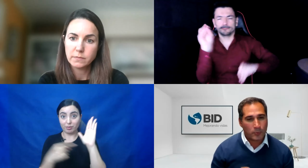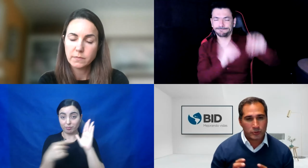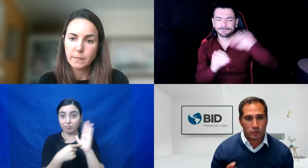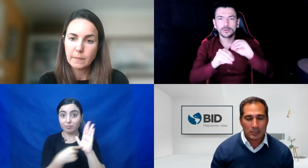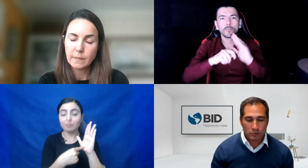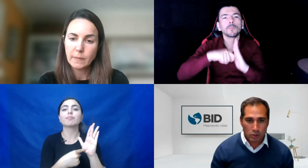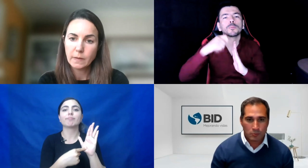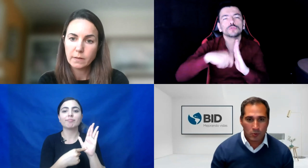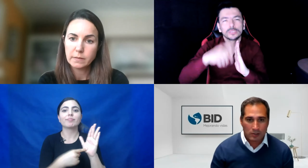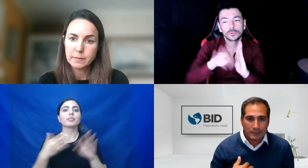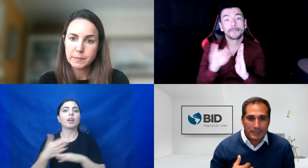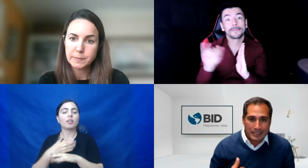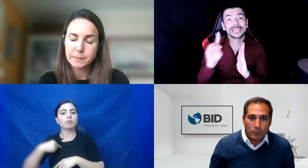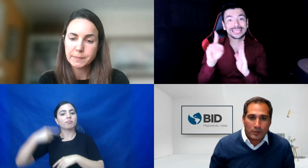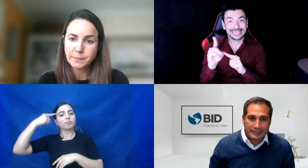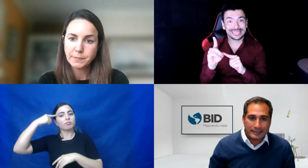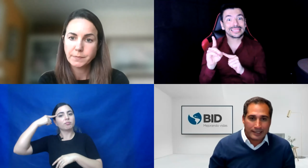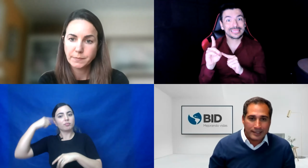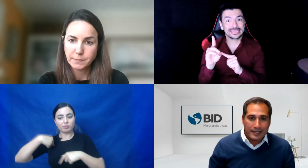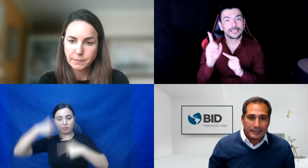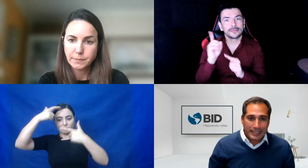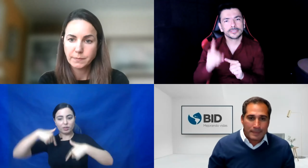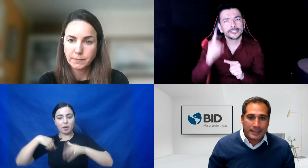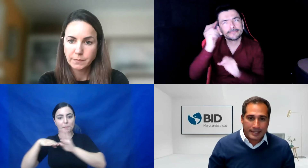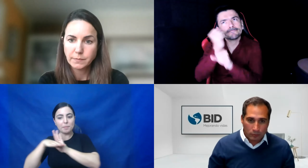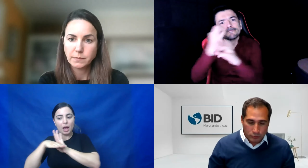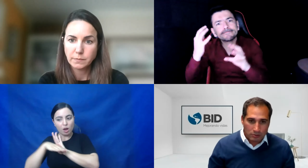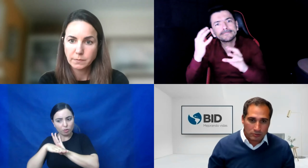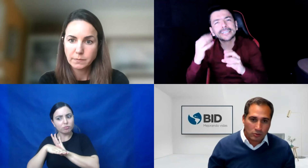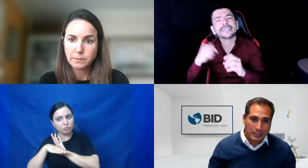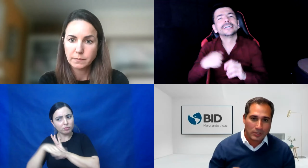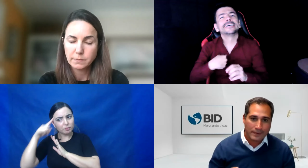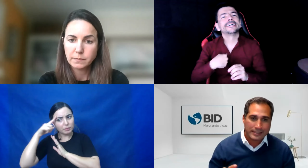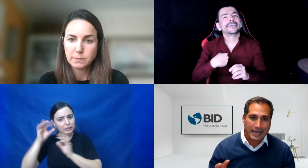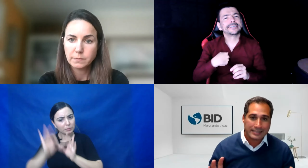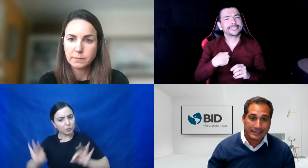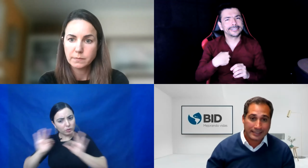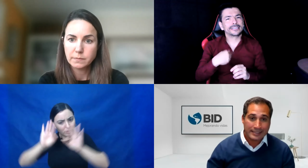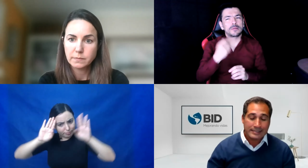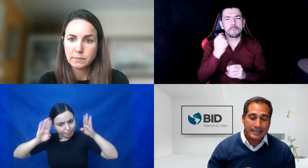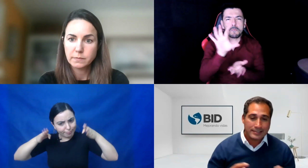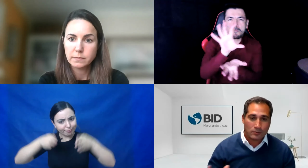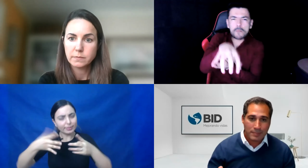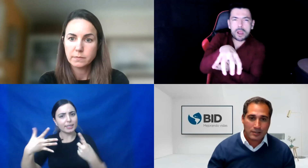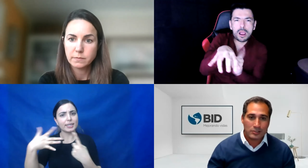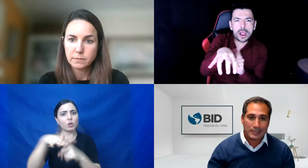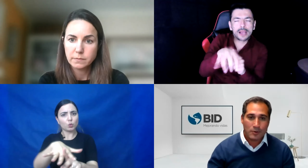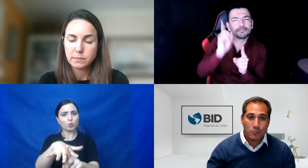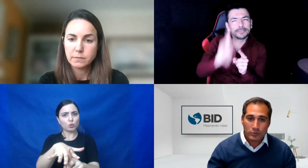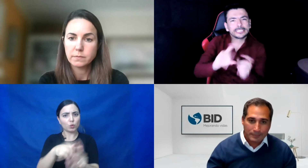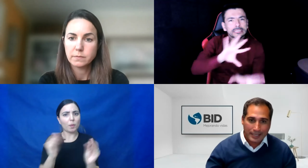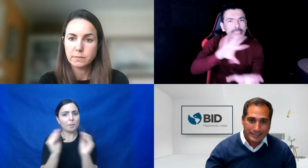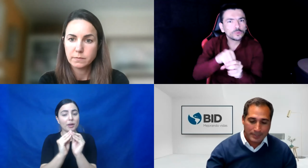developed this project in the bank. And we, as a bank, can address these topics of